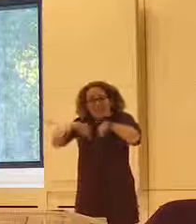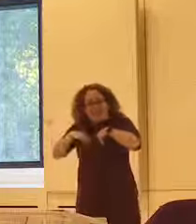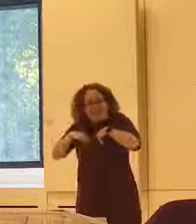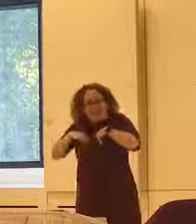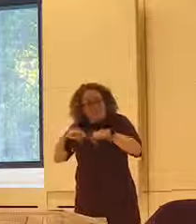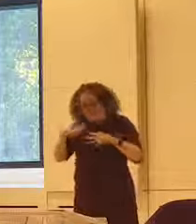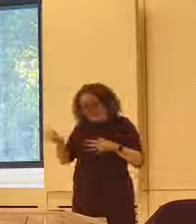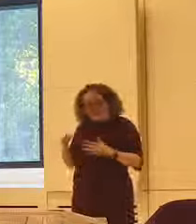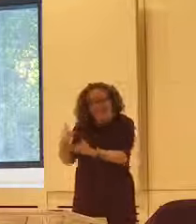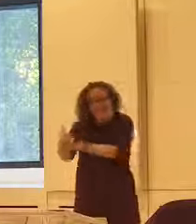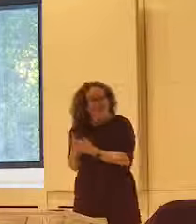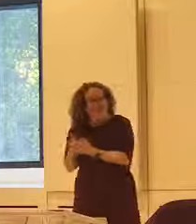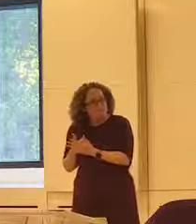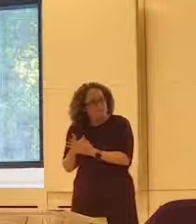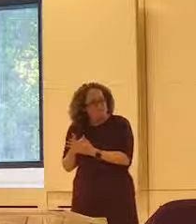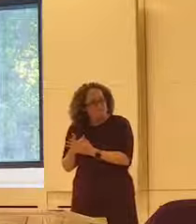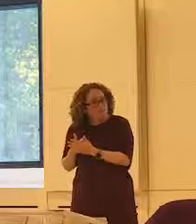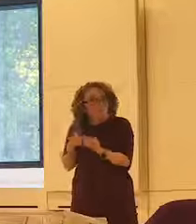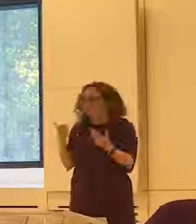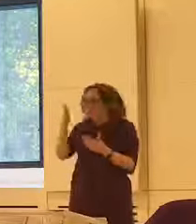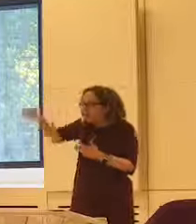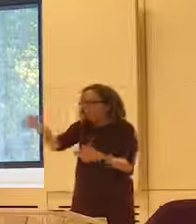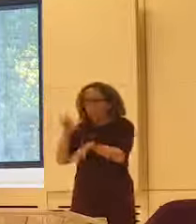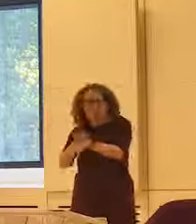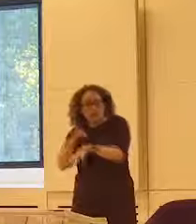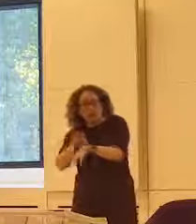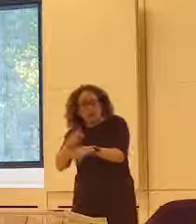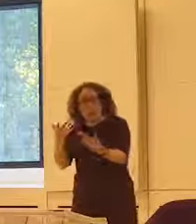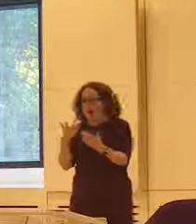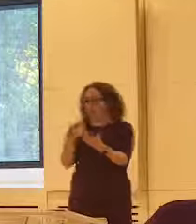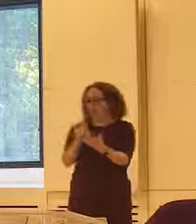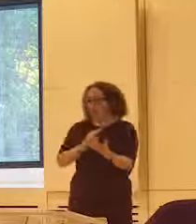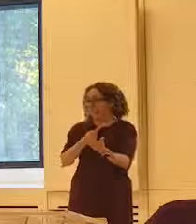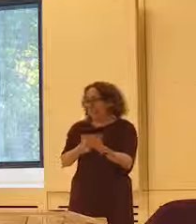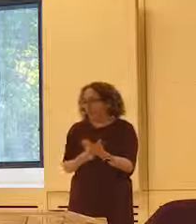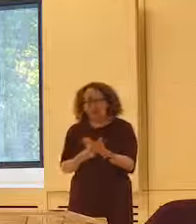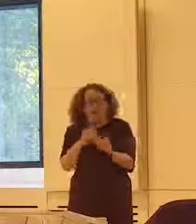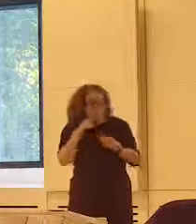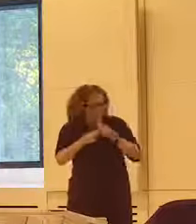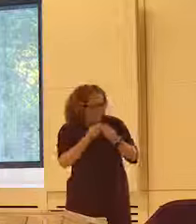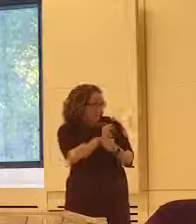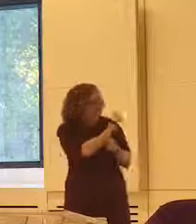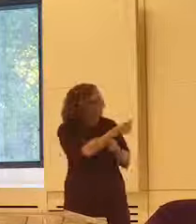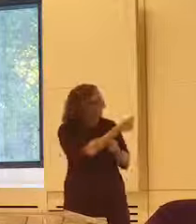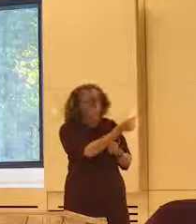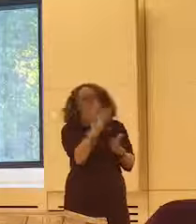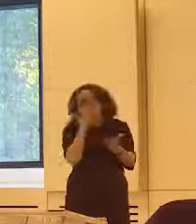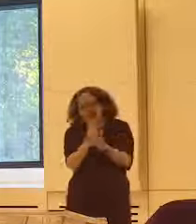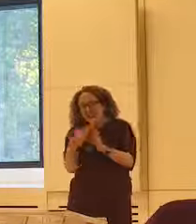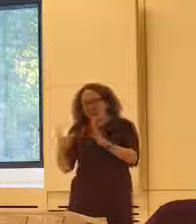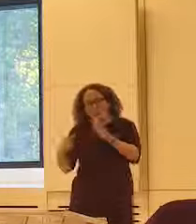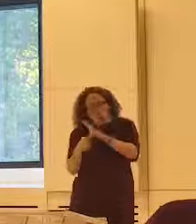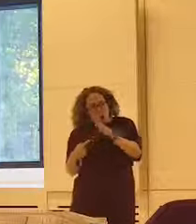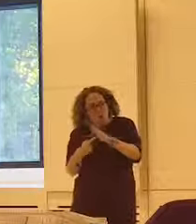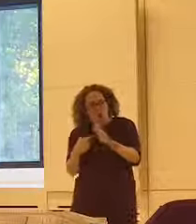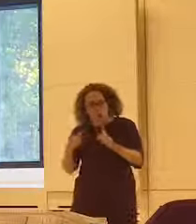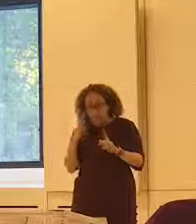they can communicate in sign language, so they can get the help, they can go to the doctor, or they can self-refer. So really, it's